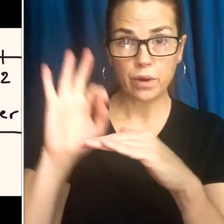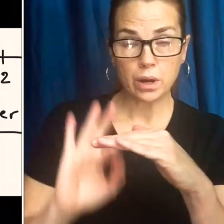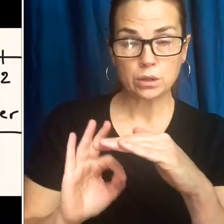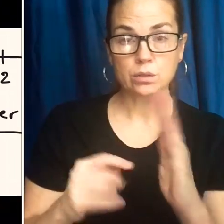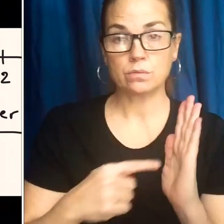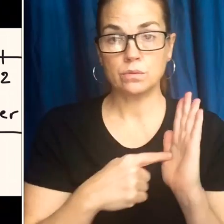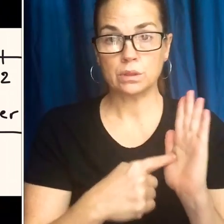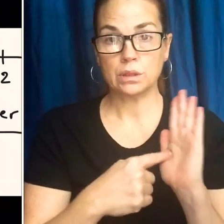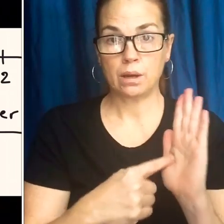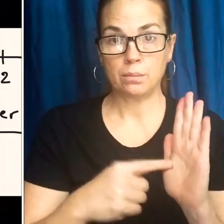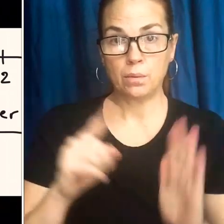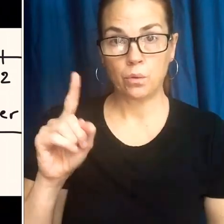Decimals,